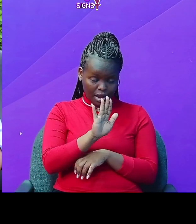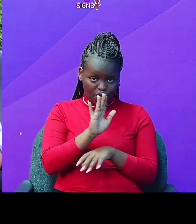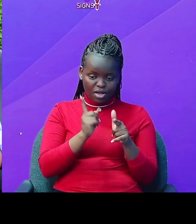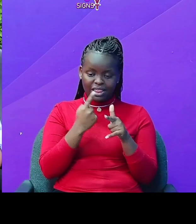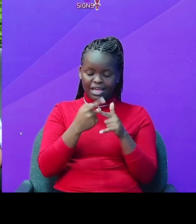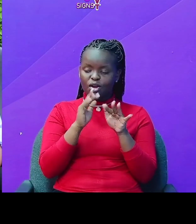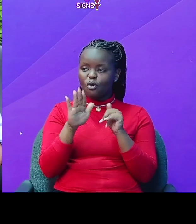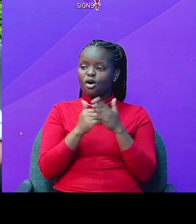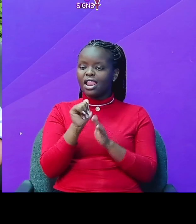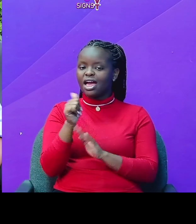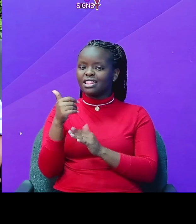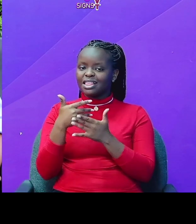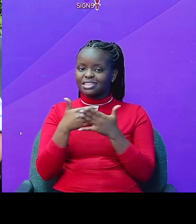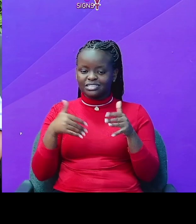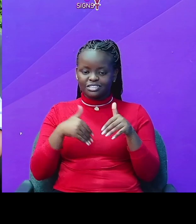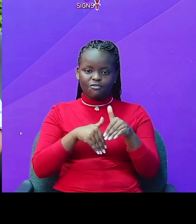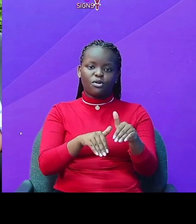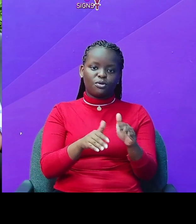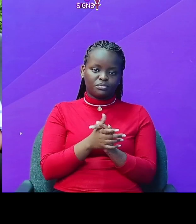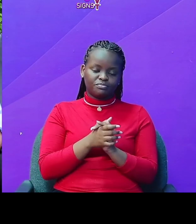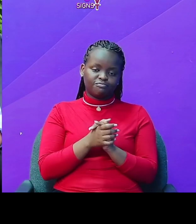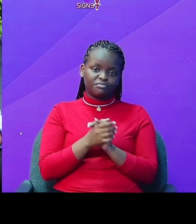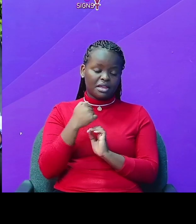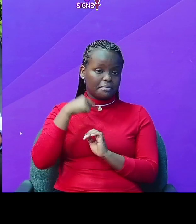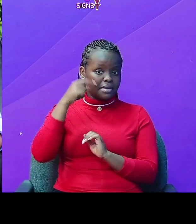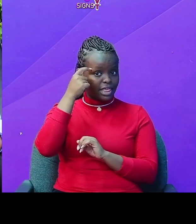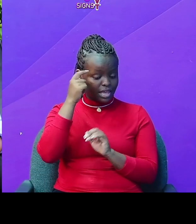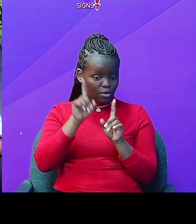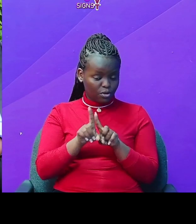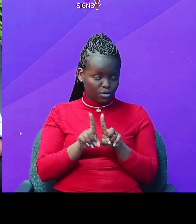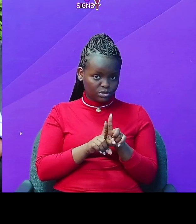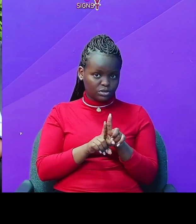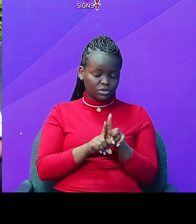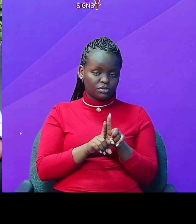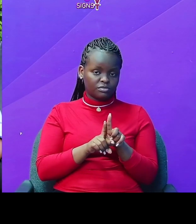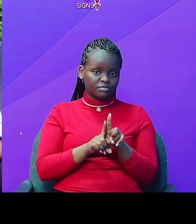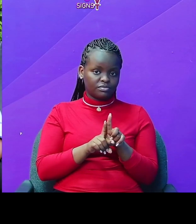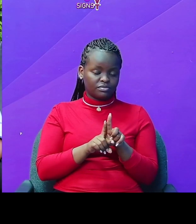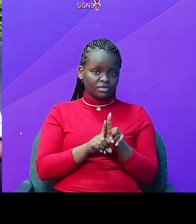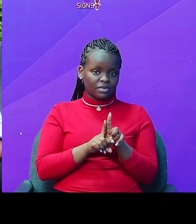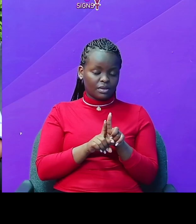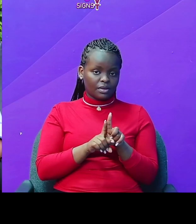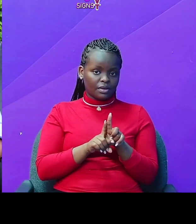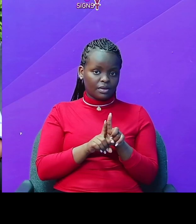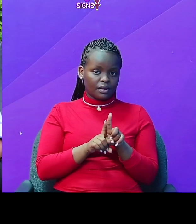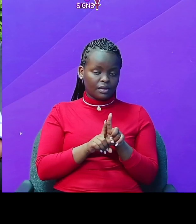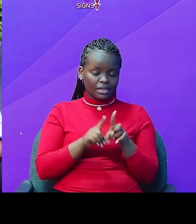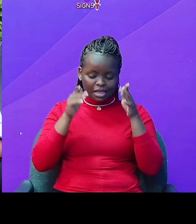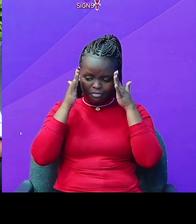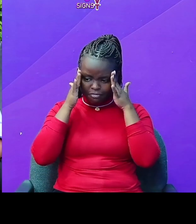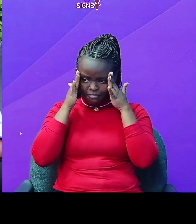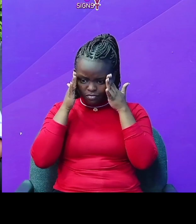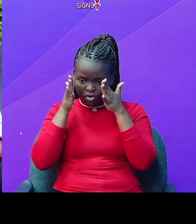all the rest follows. And also, I think you should also be committed. At least the commitment,